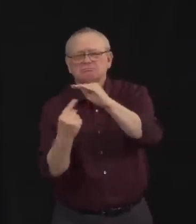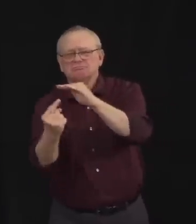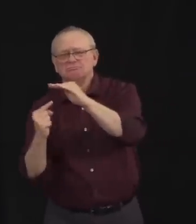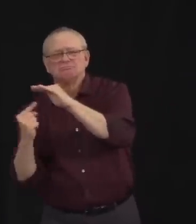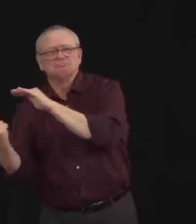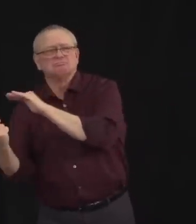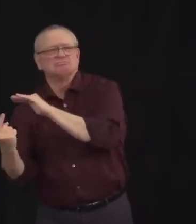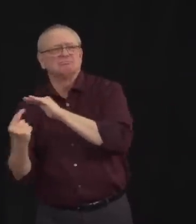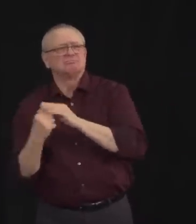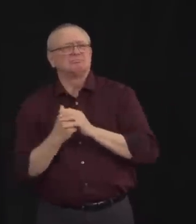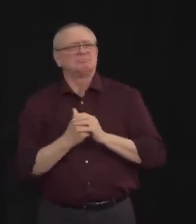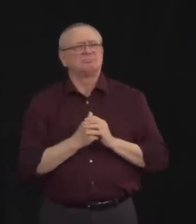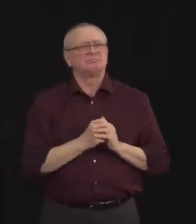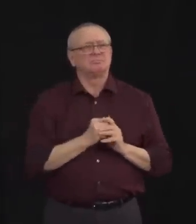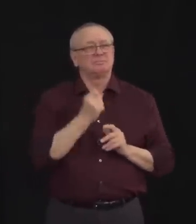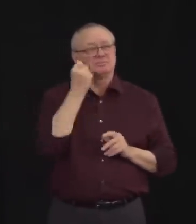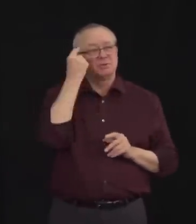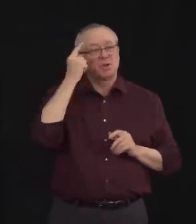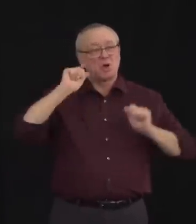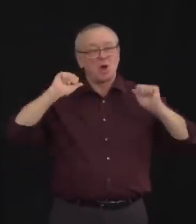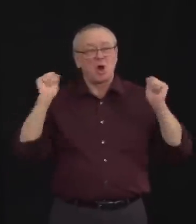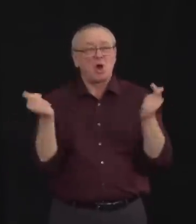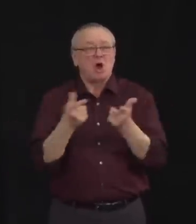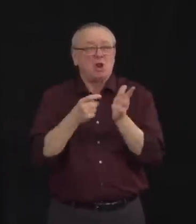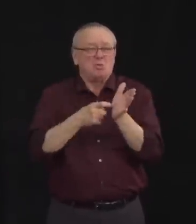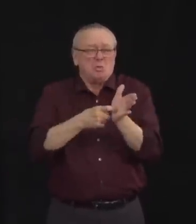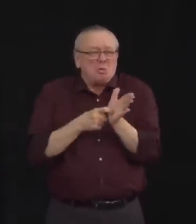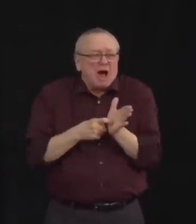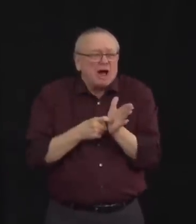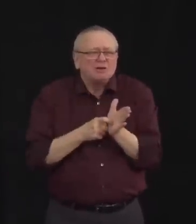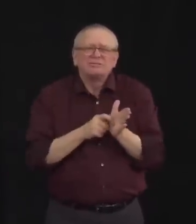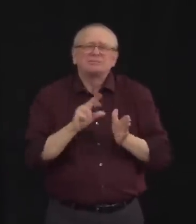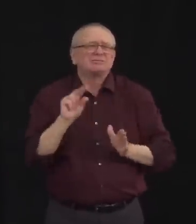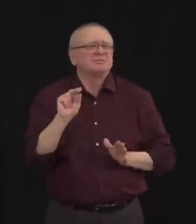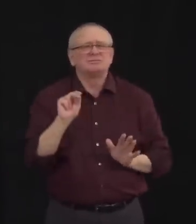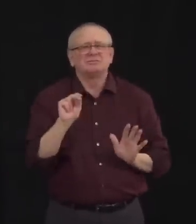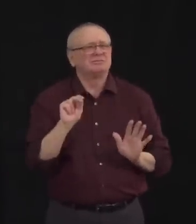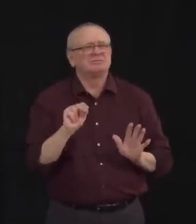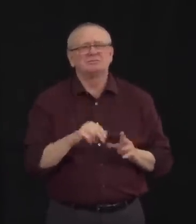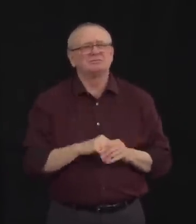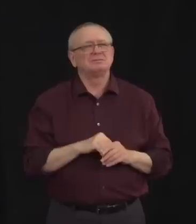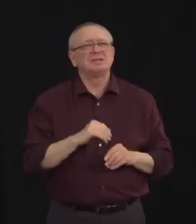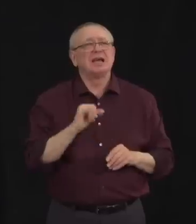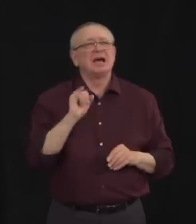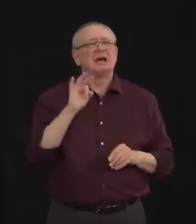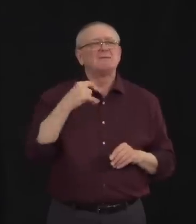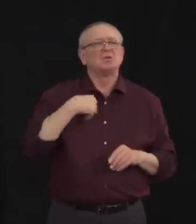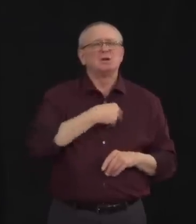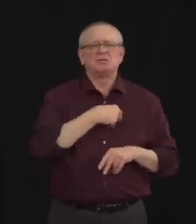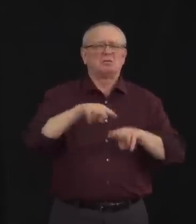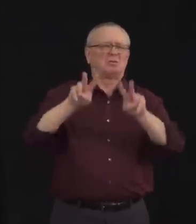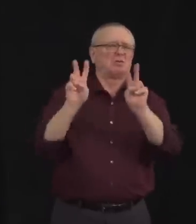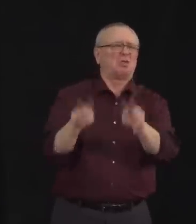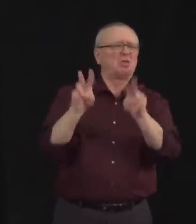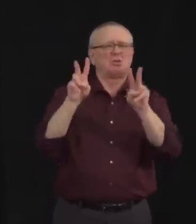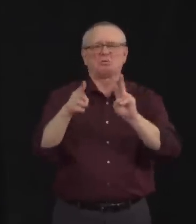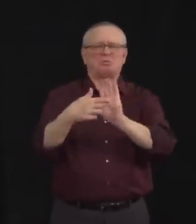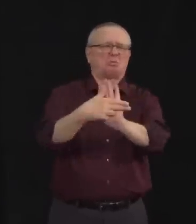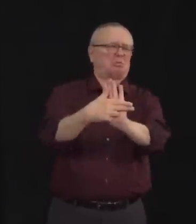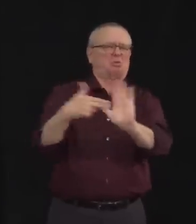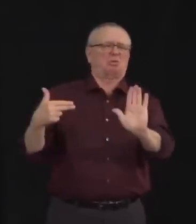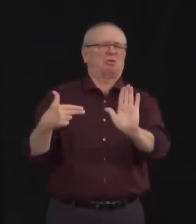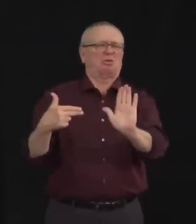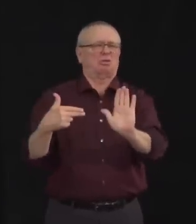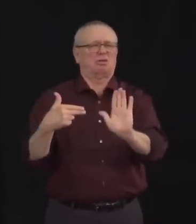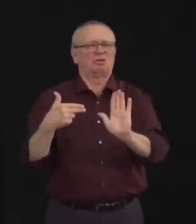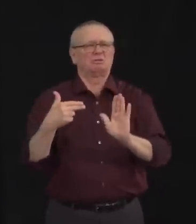families. When people are stigmatized or targeted, it blocks our collective ability to control the spread, as people